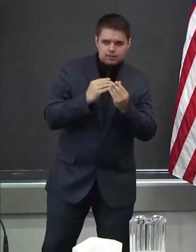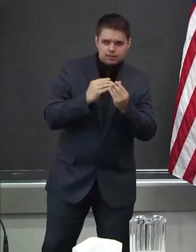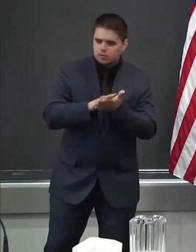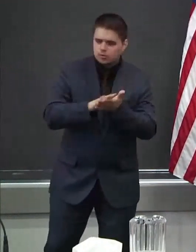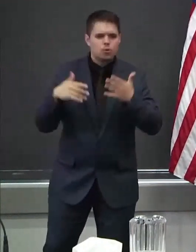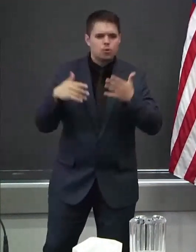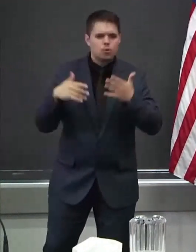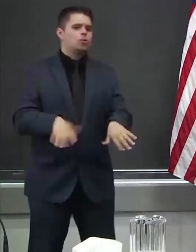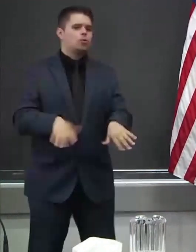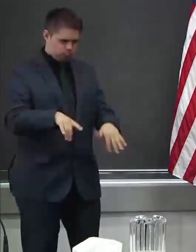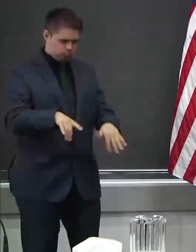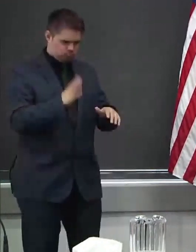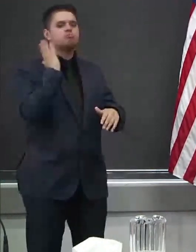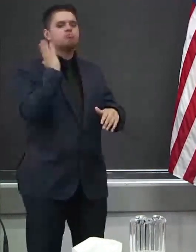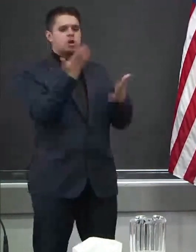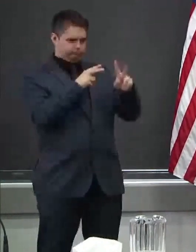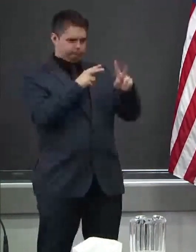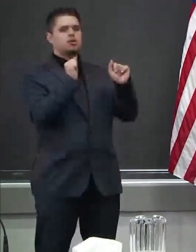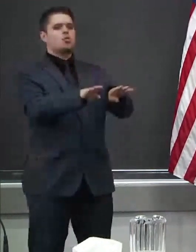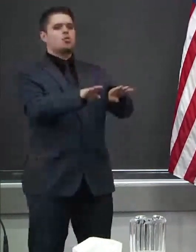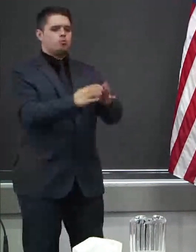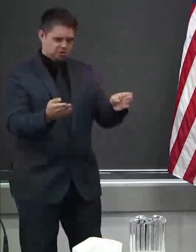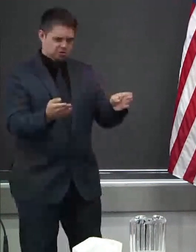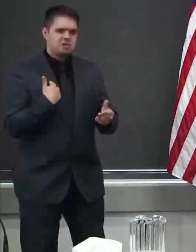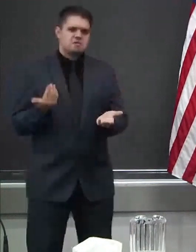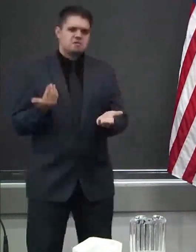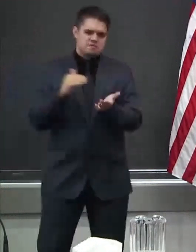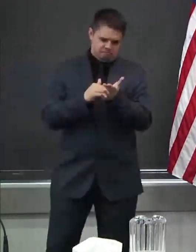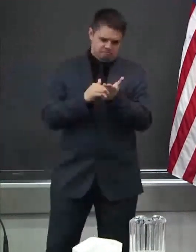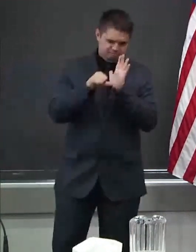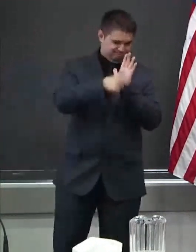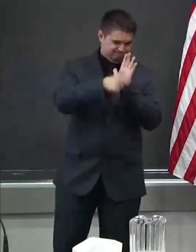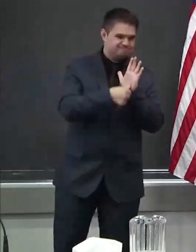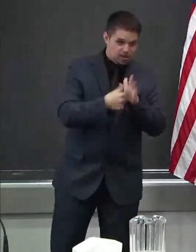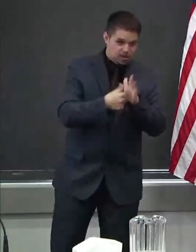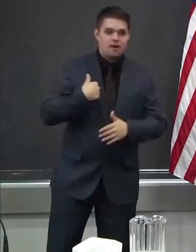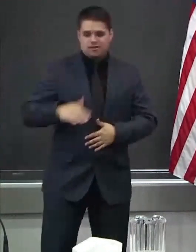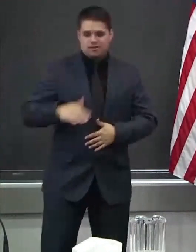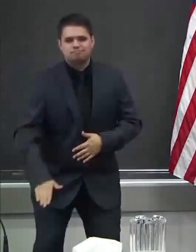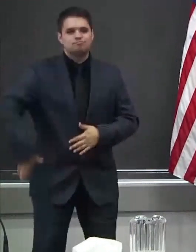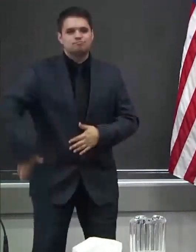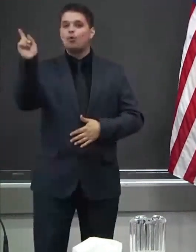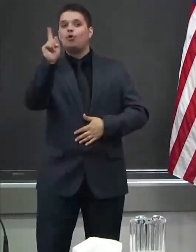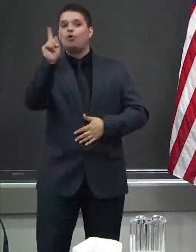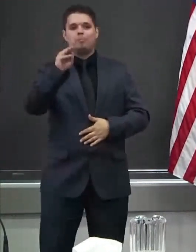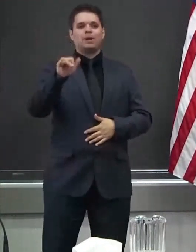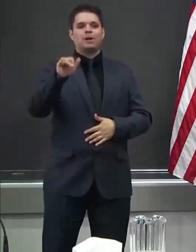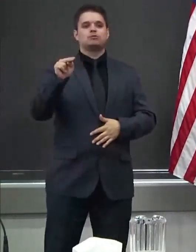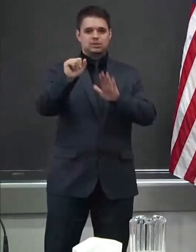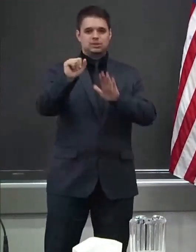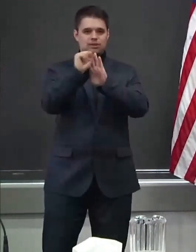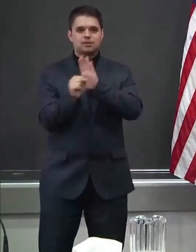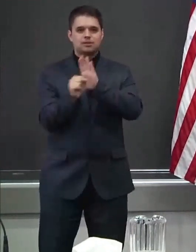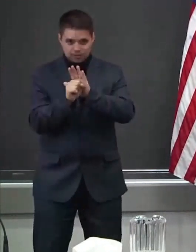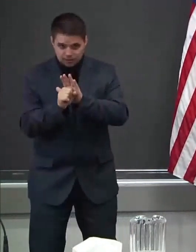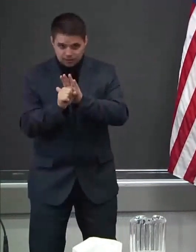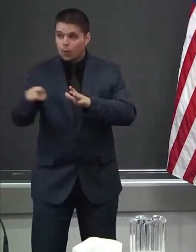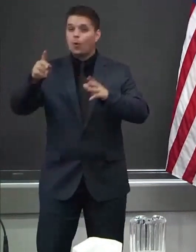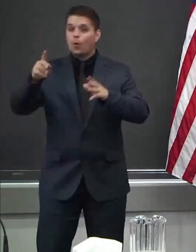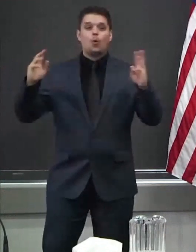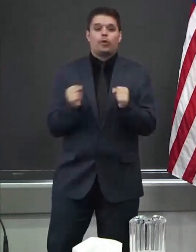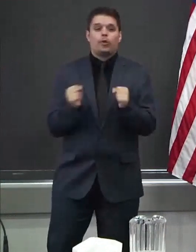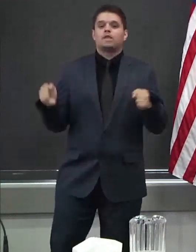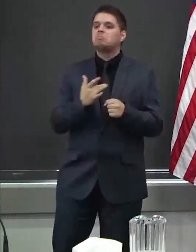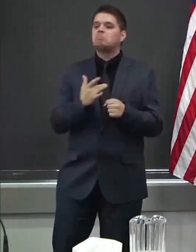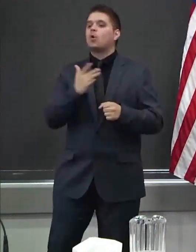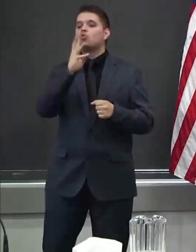that I grew up in Minnesota, where every winter, as kids, we'd strap on our skates and venture out onto a local